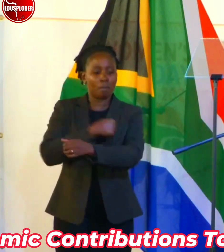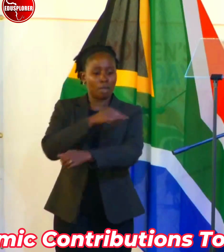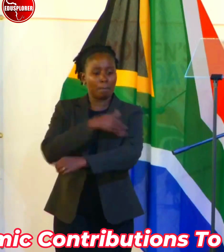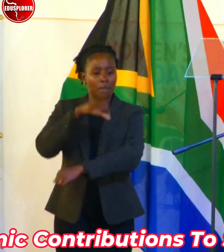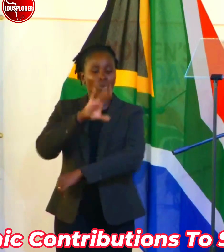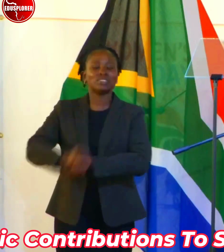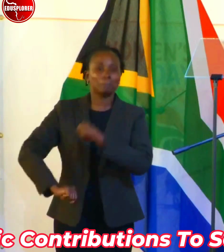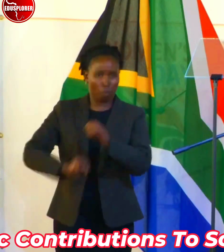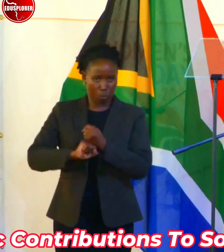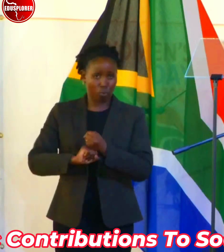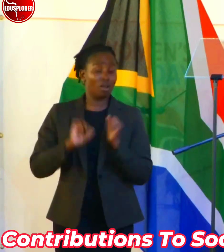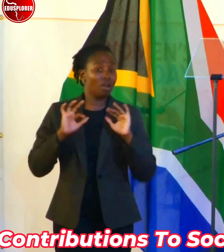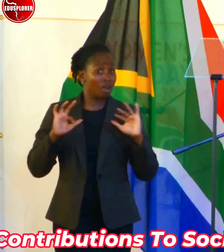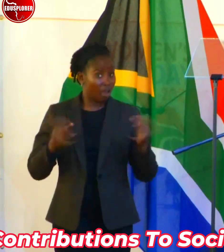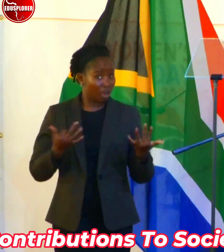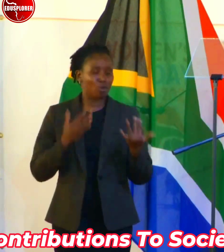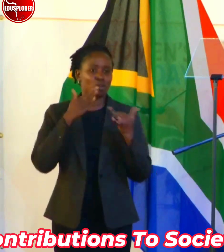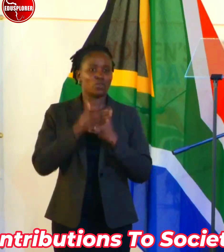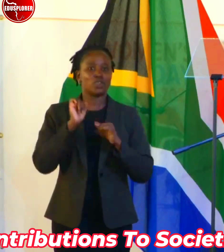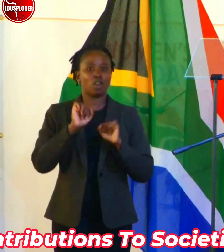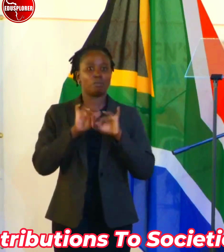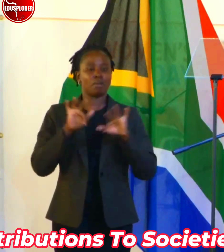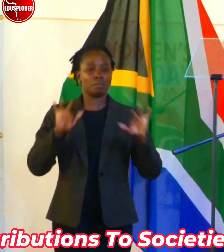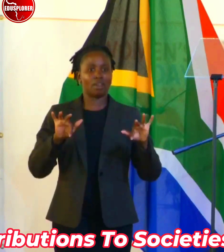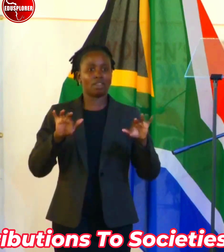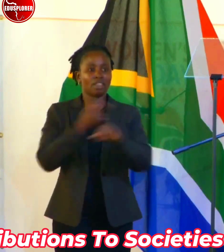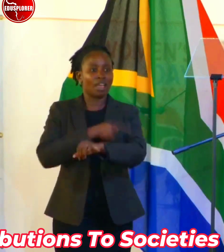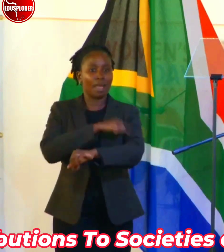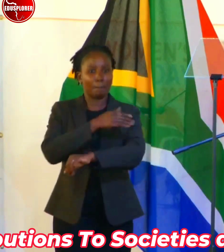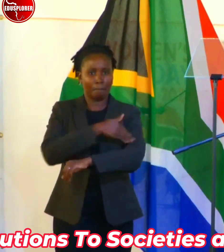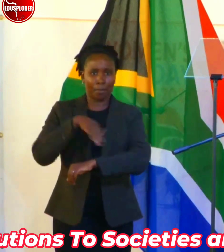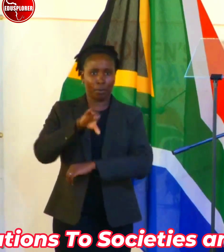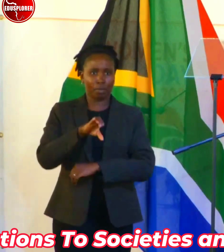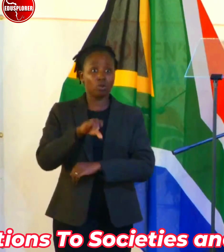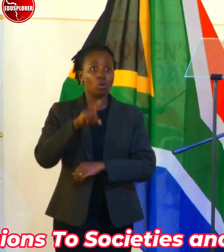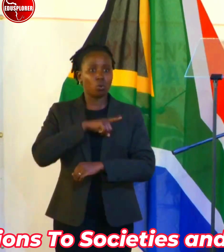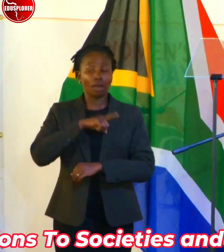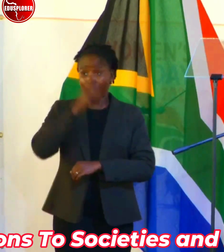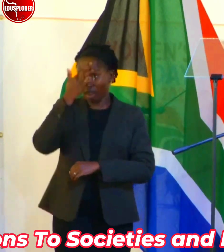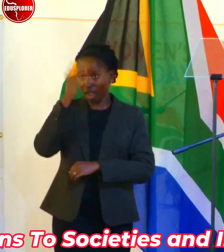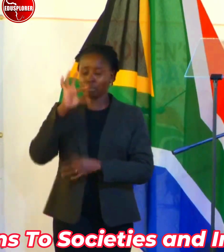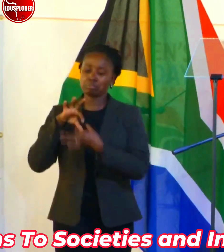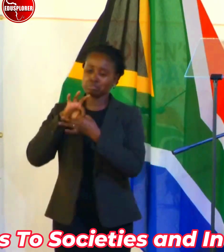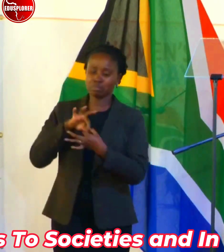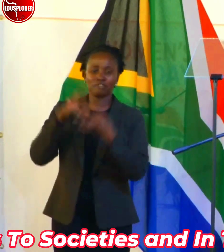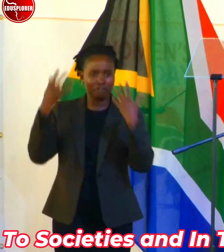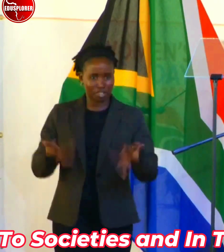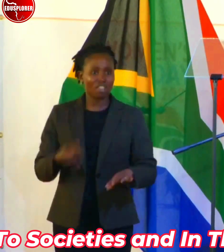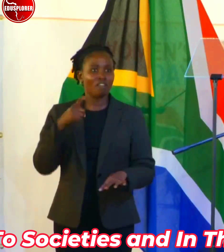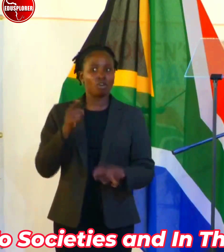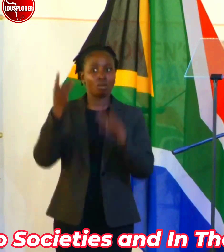public procurement. We have made a commitment as government to allocate at